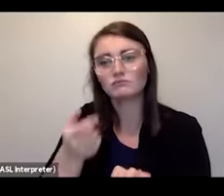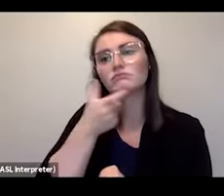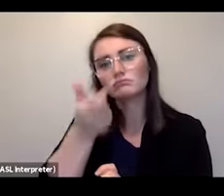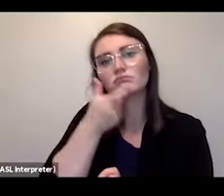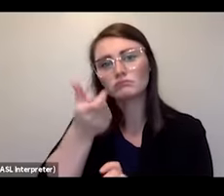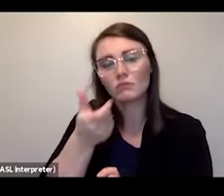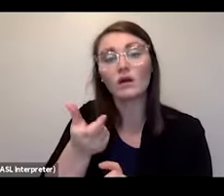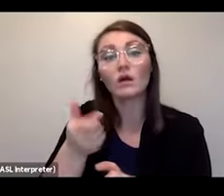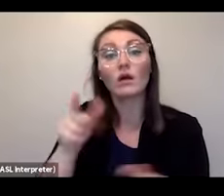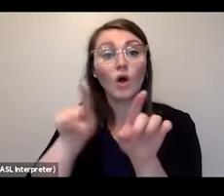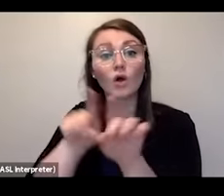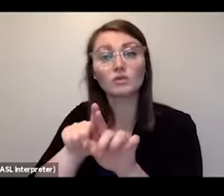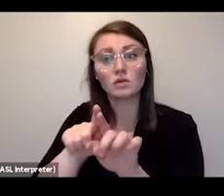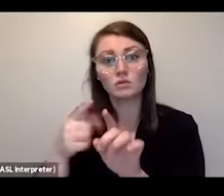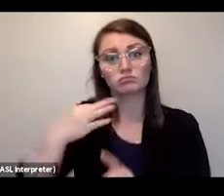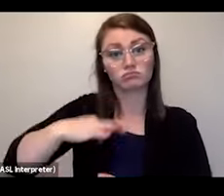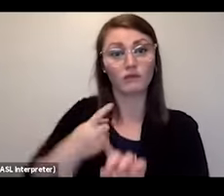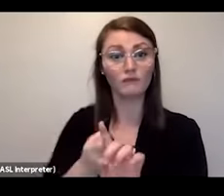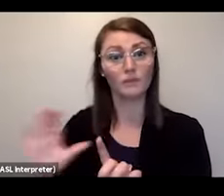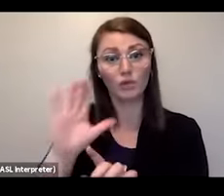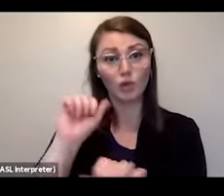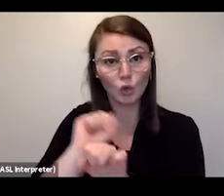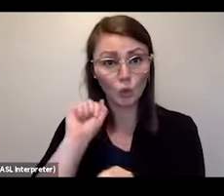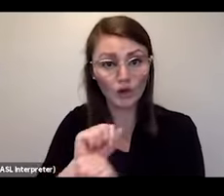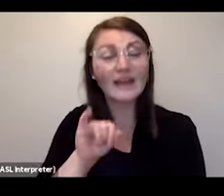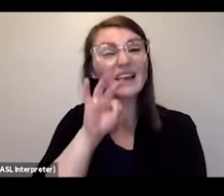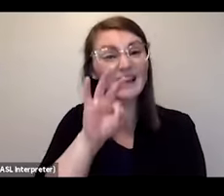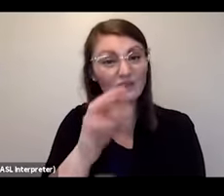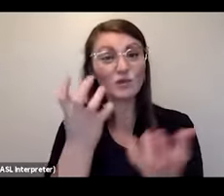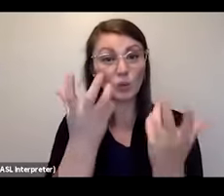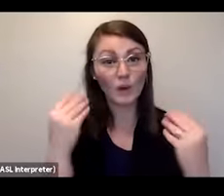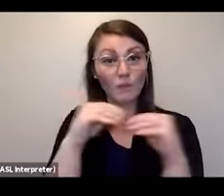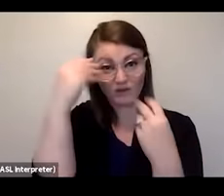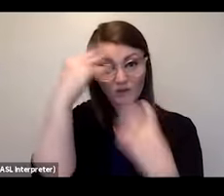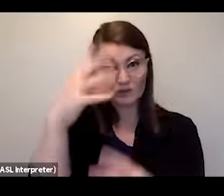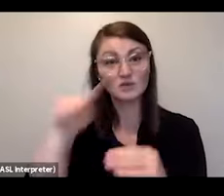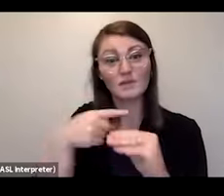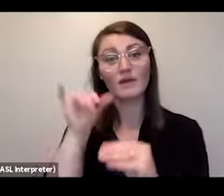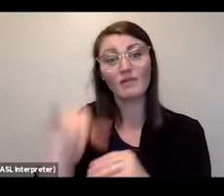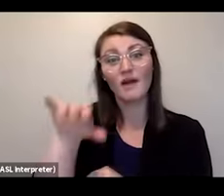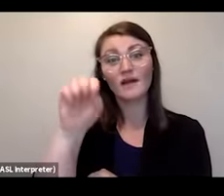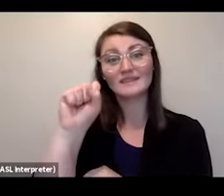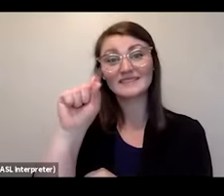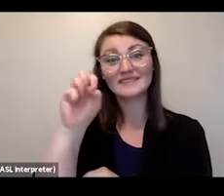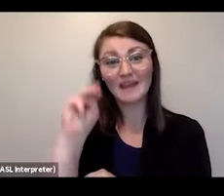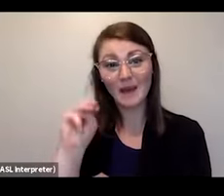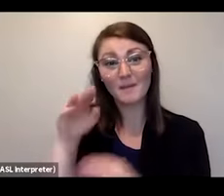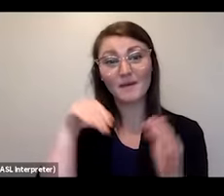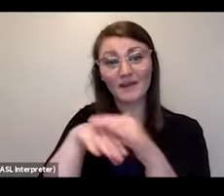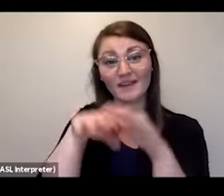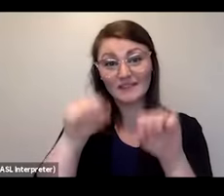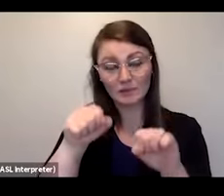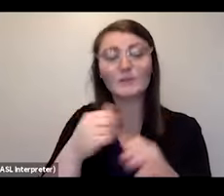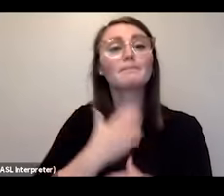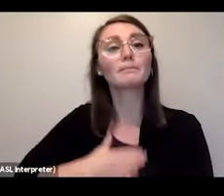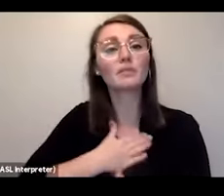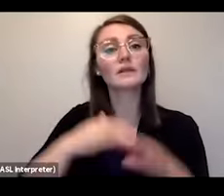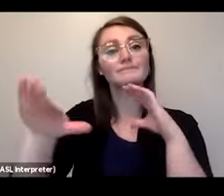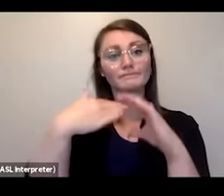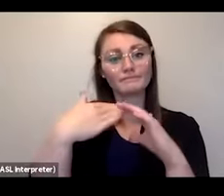ideas, experiences, or projects in the world of STEM accessibility, I encourage you to email me after today's meeting in order to join